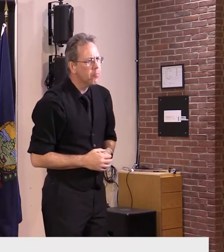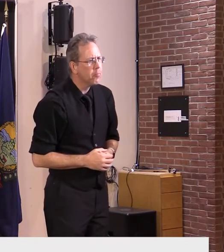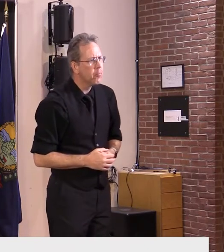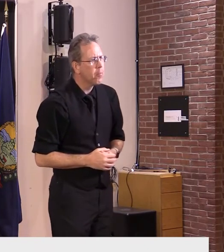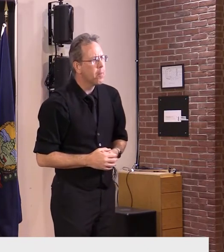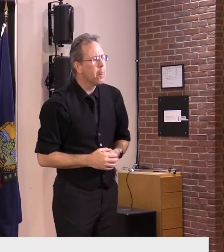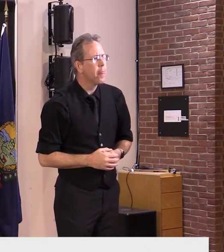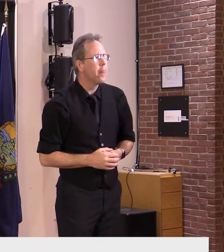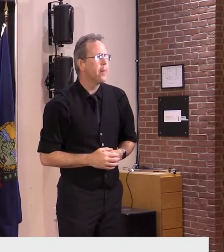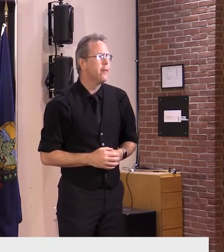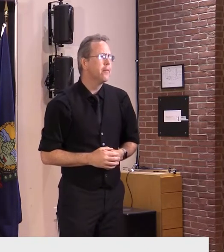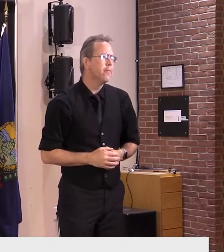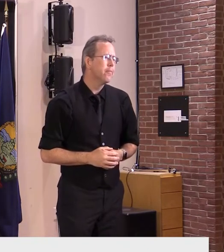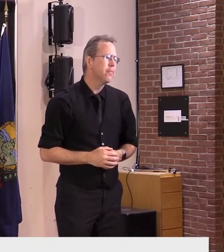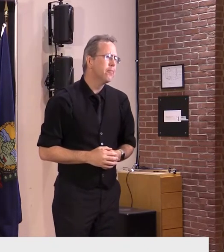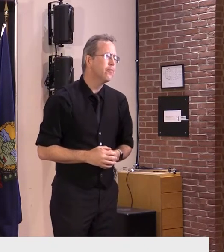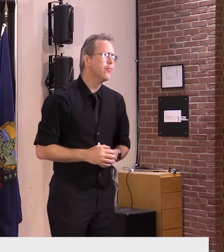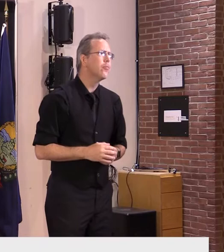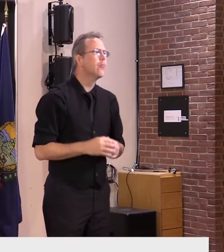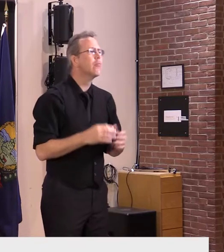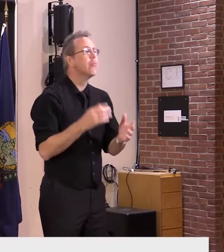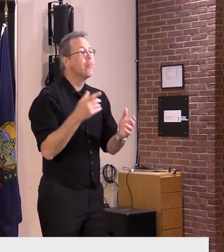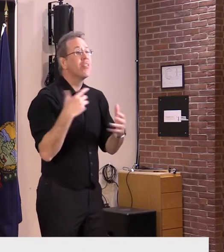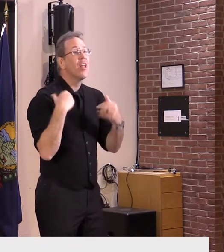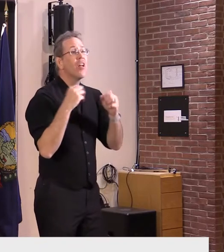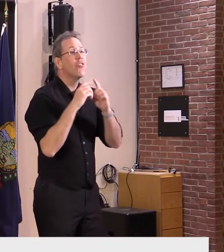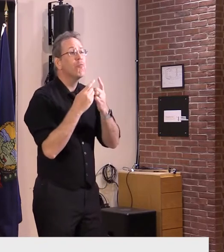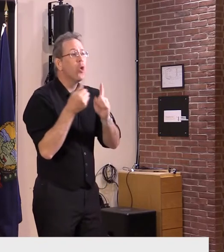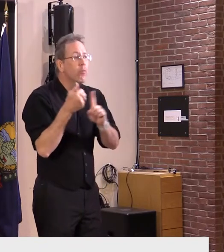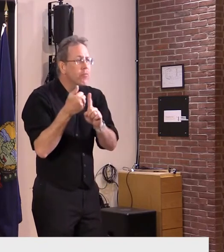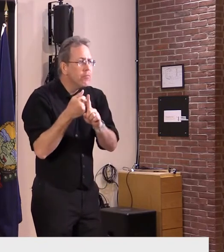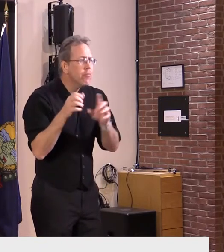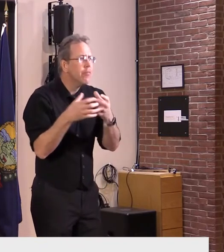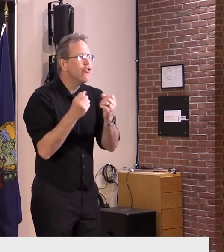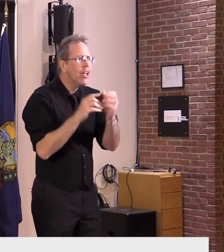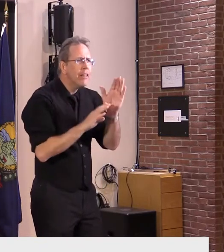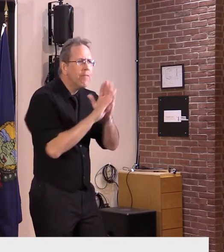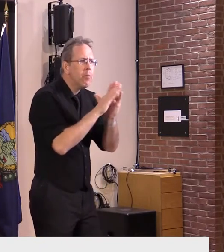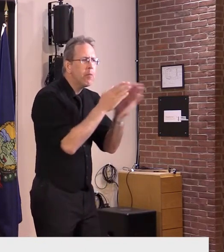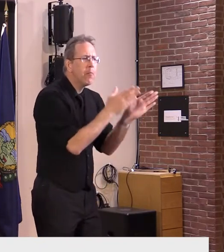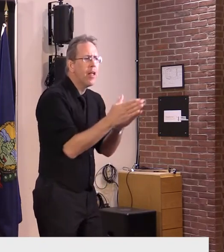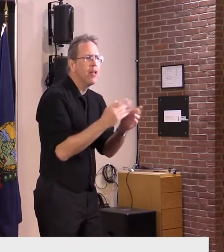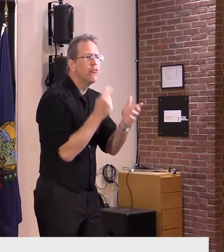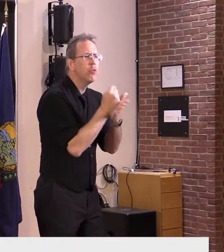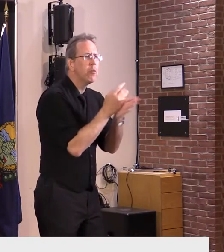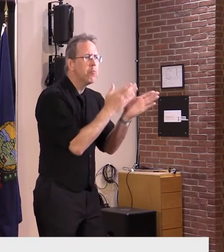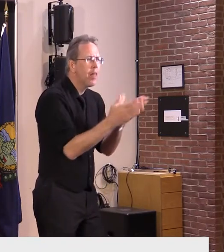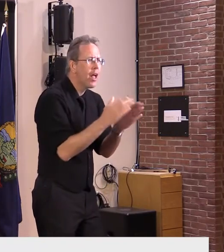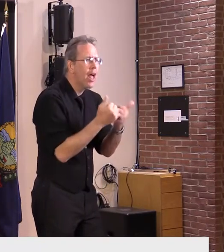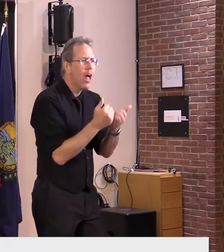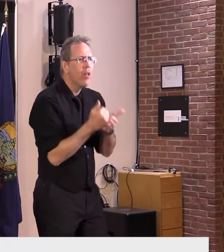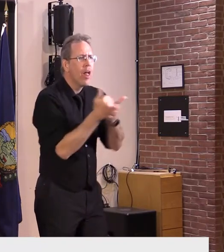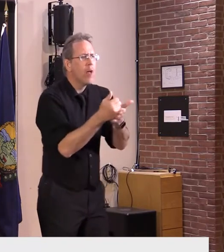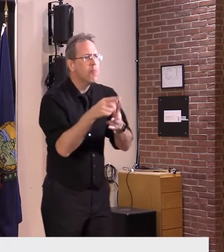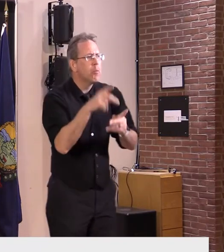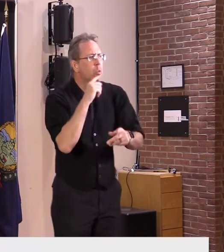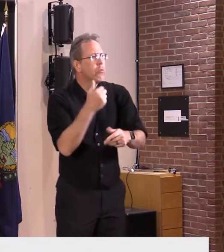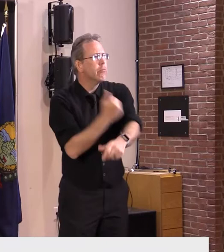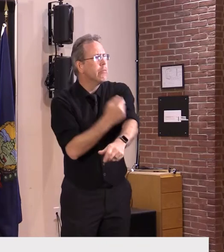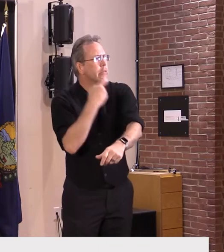Treatment that the Department of Health is spearheading for those with addiction. It does seem that